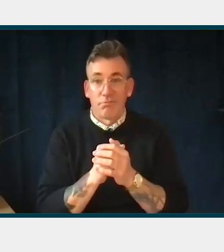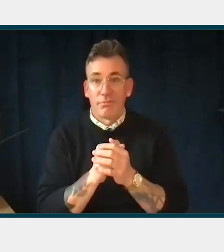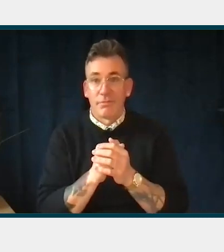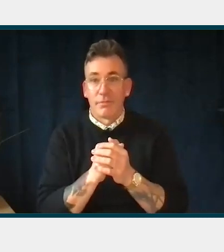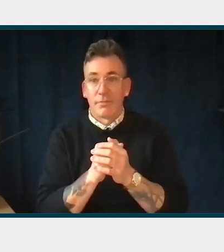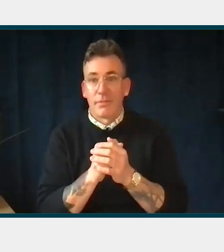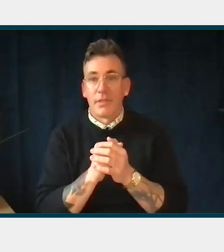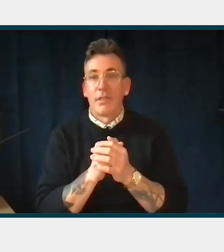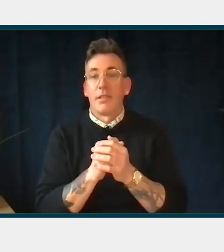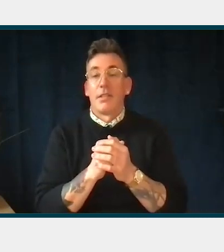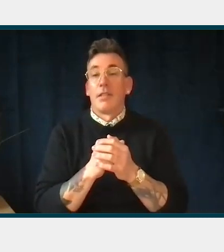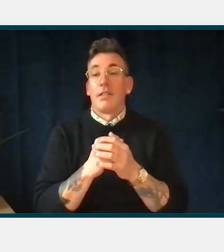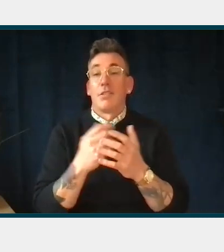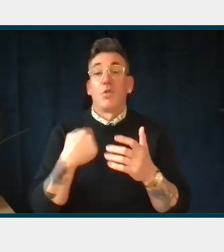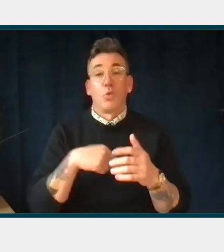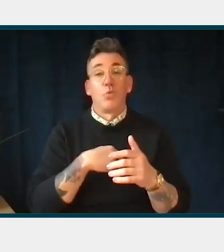You deserve better.